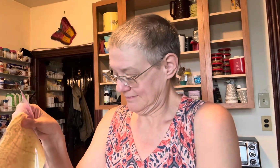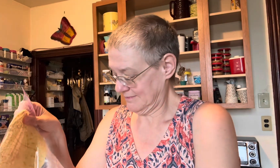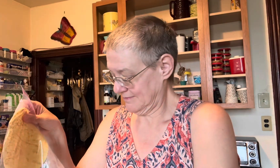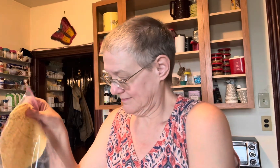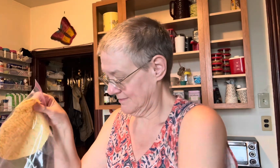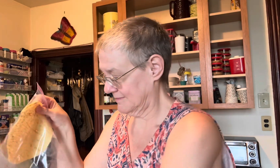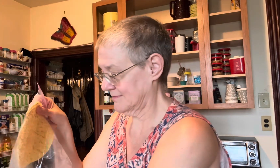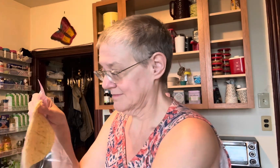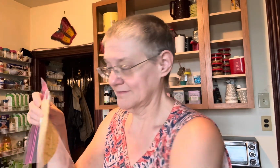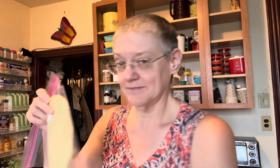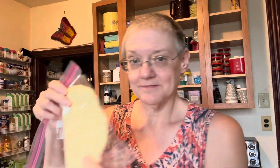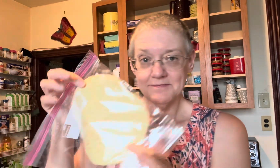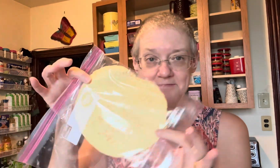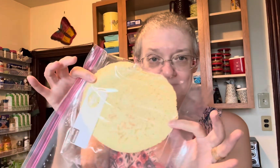Whoops.